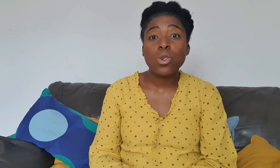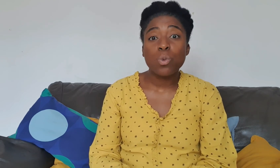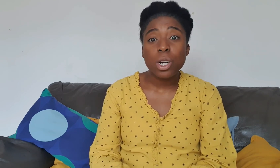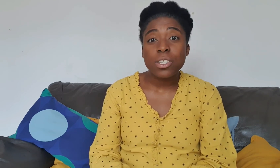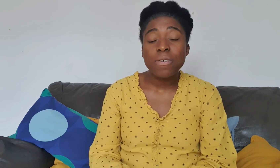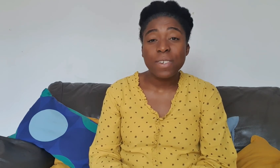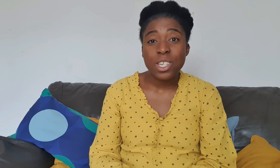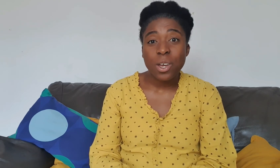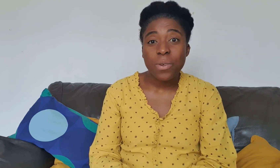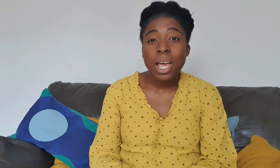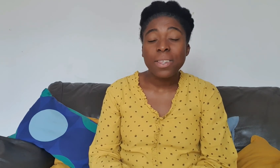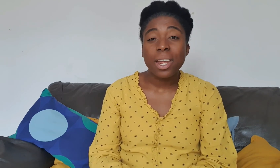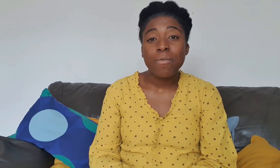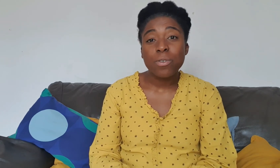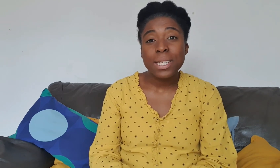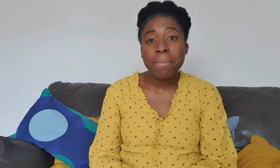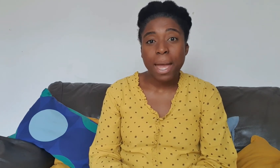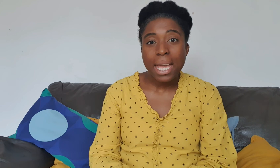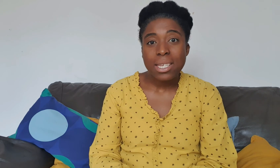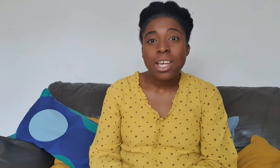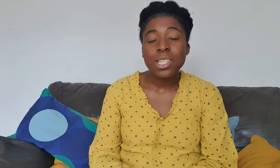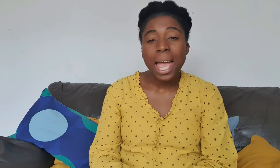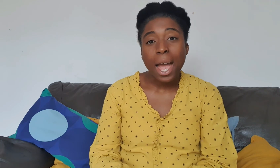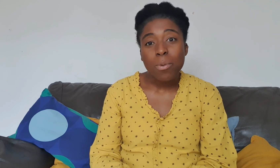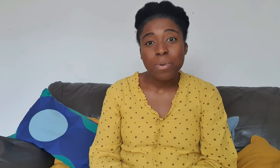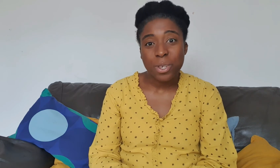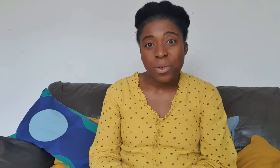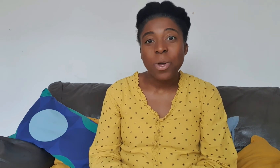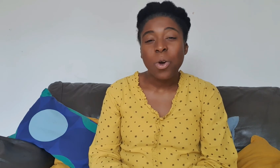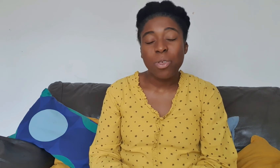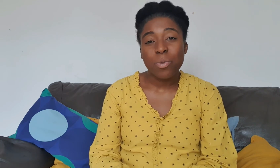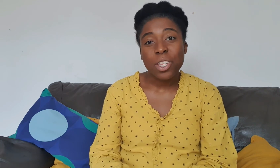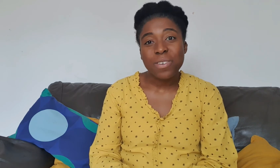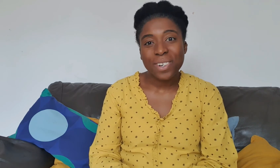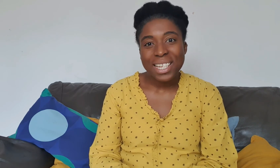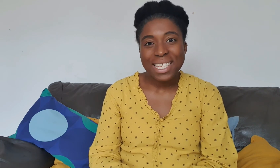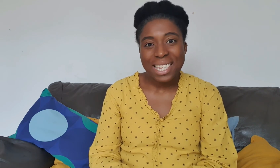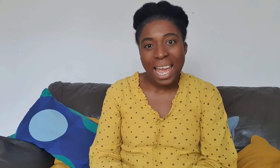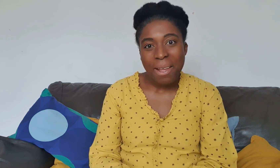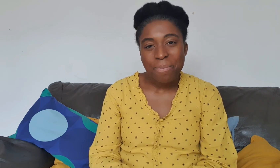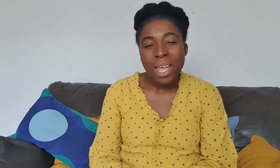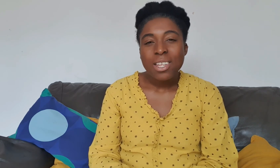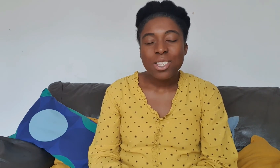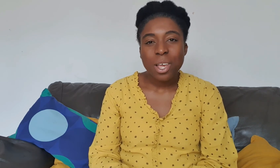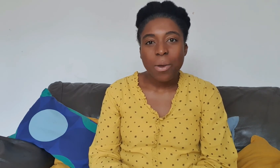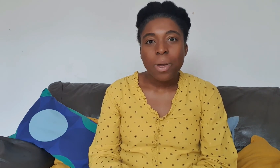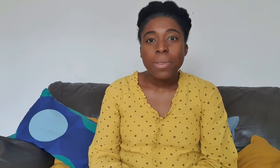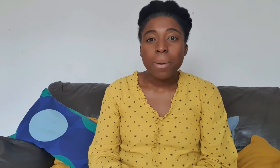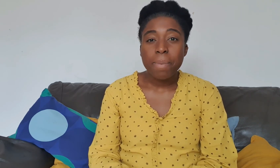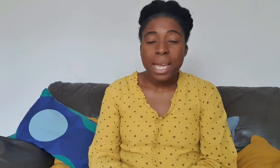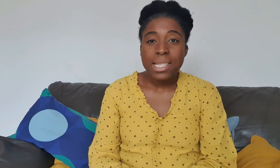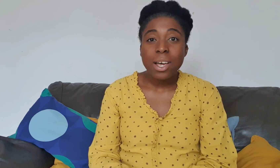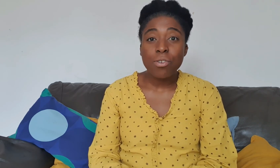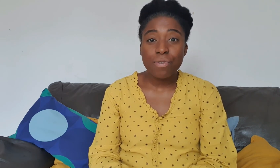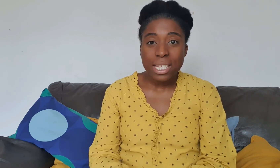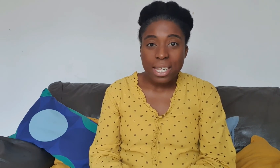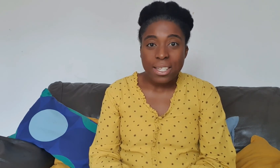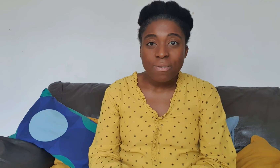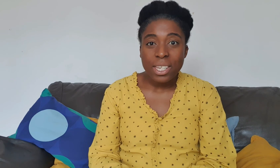watch the videos that I've already made to help you with what you've learned today. So, the BSL greetings